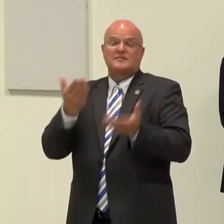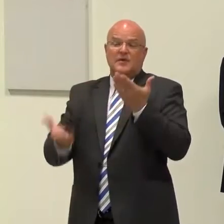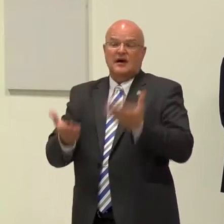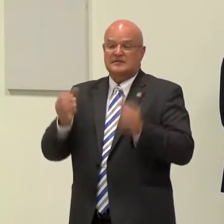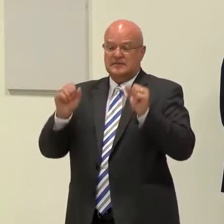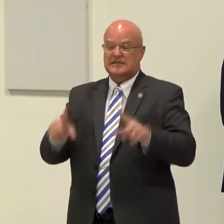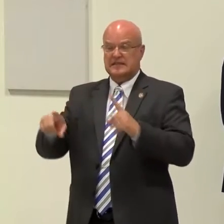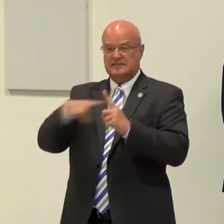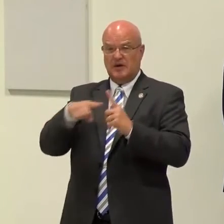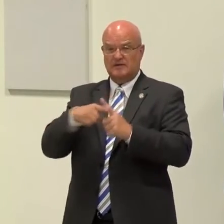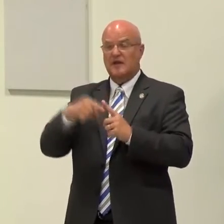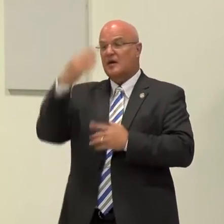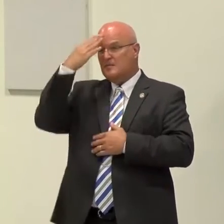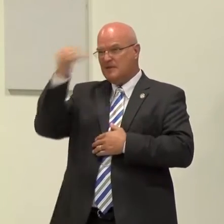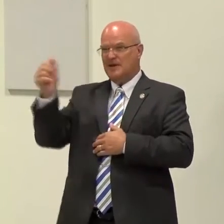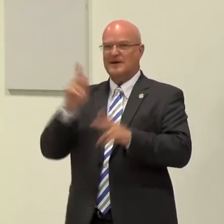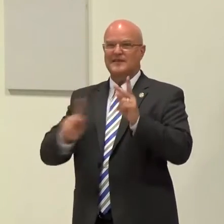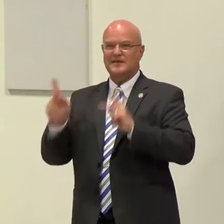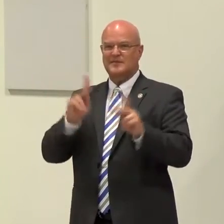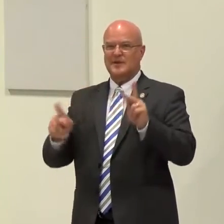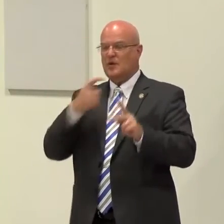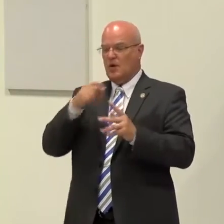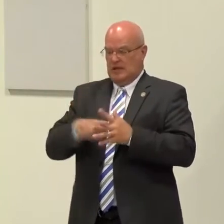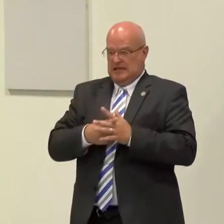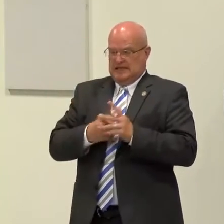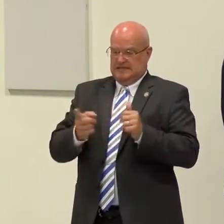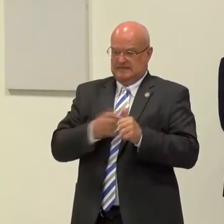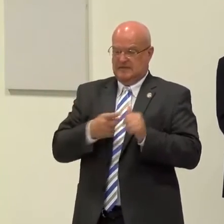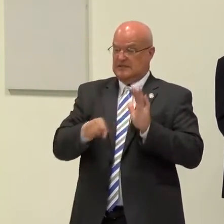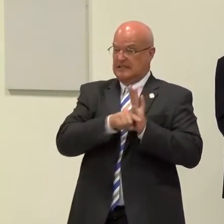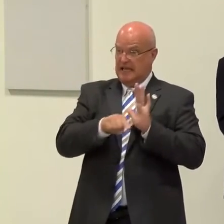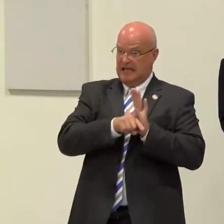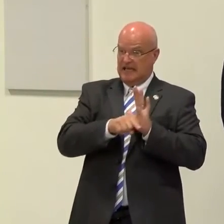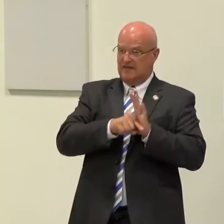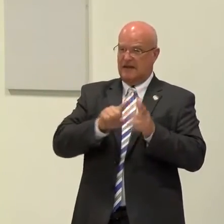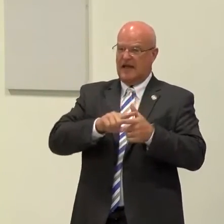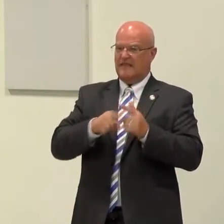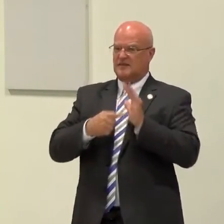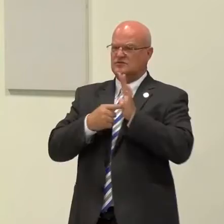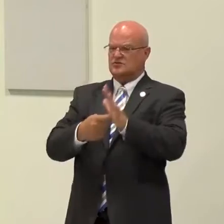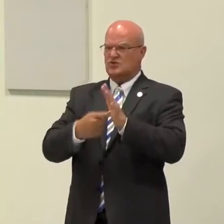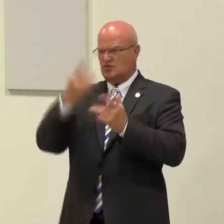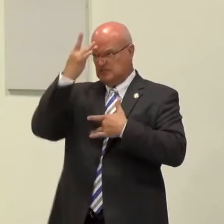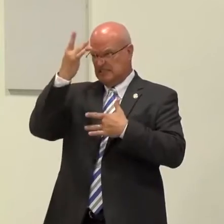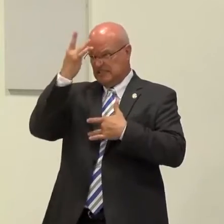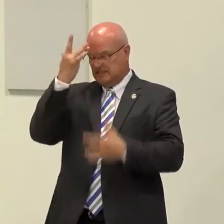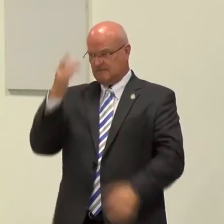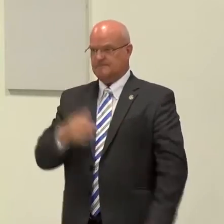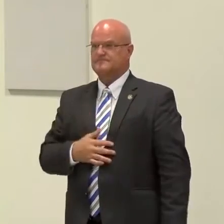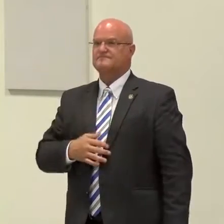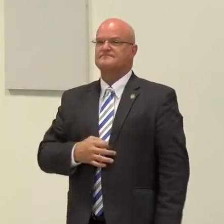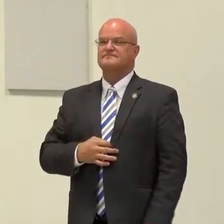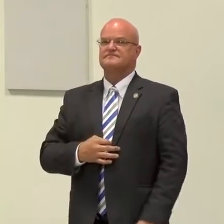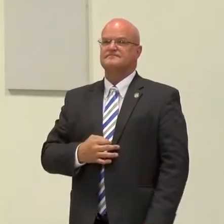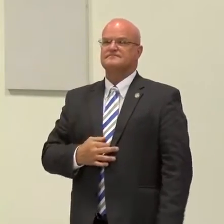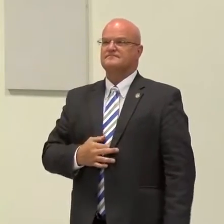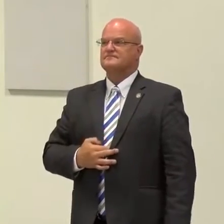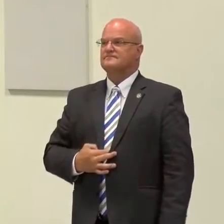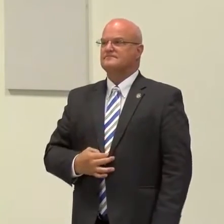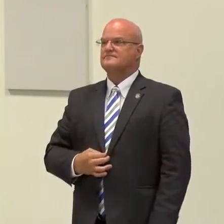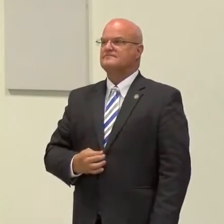it was because there were those who initially tested negative who became symptomatic. Thank you.